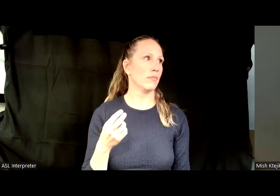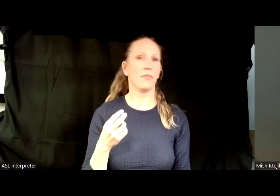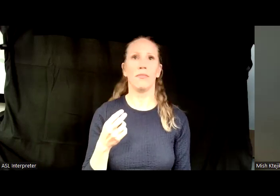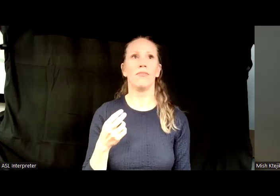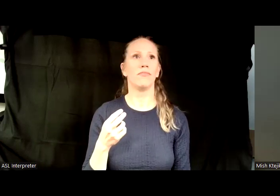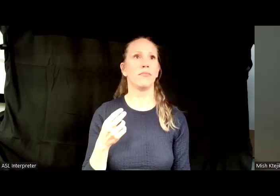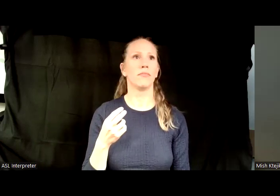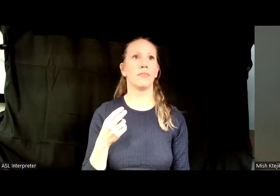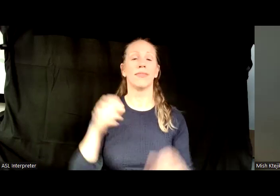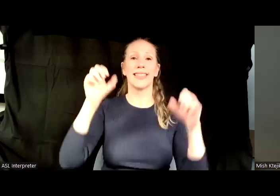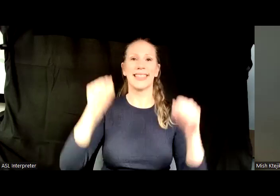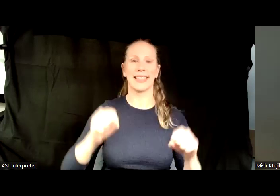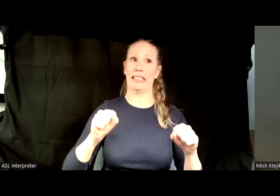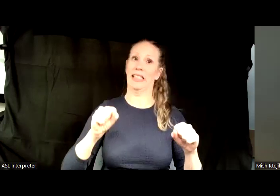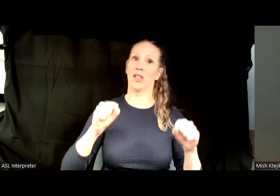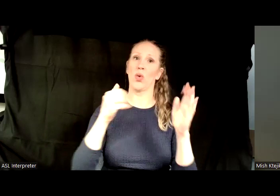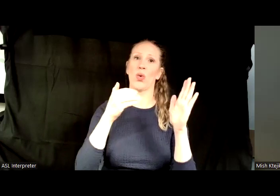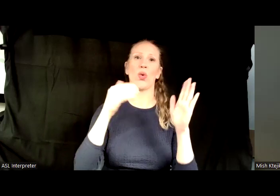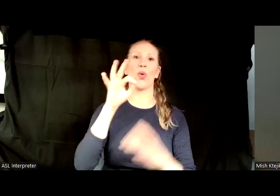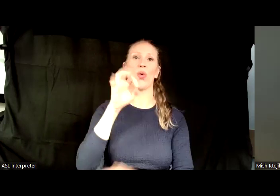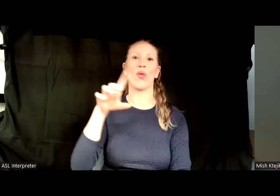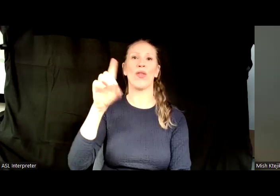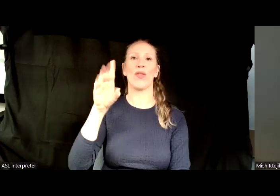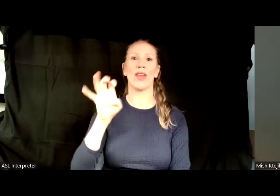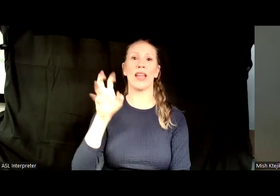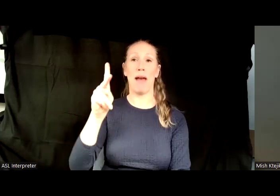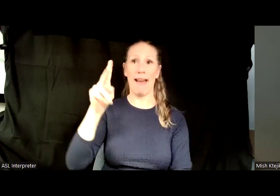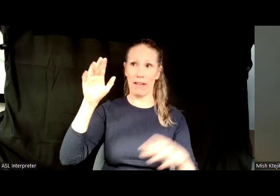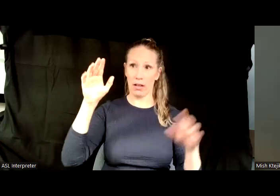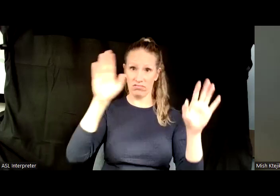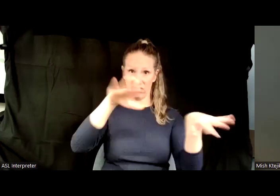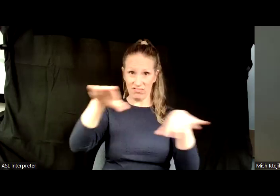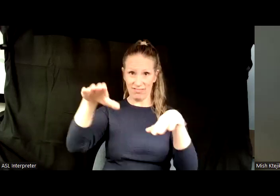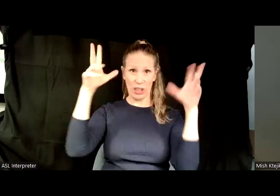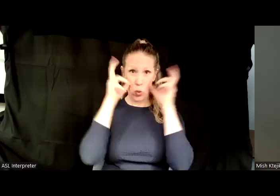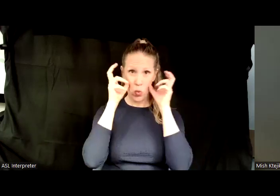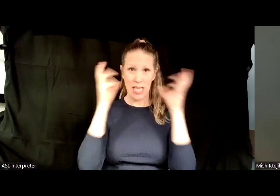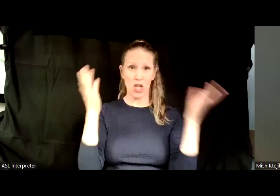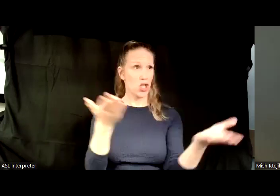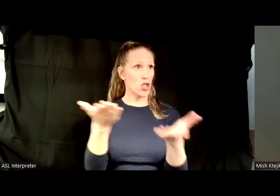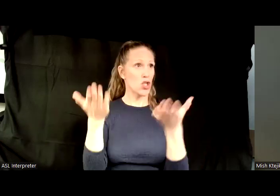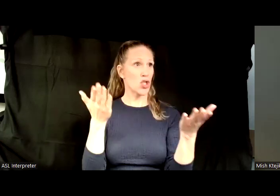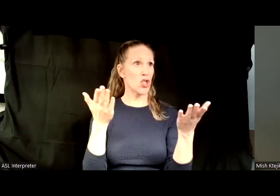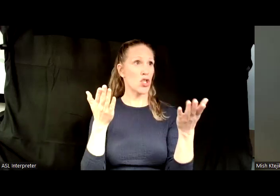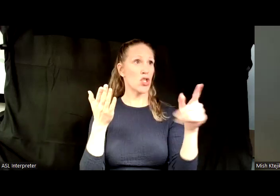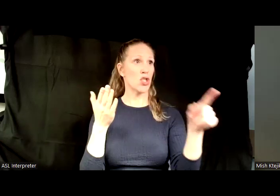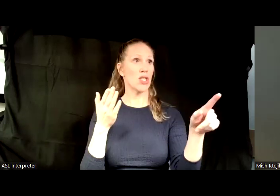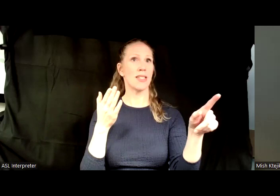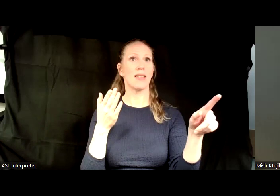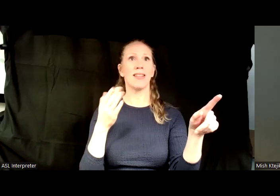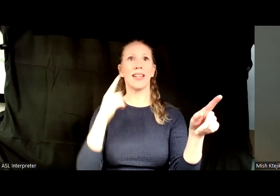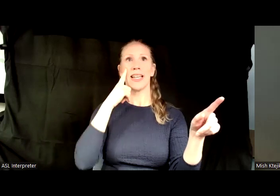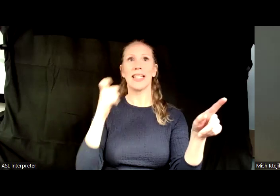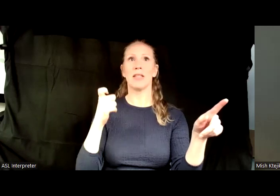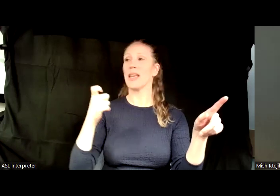Can the audience hear us now? Yes. Can the audience hear us? It's because I just unmuted myself. It's because